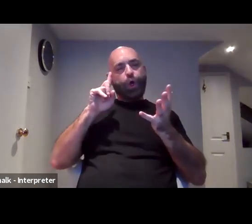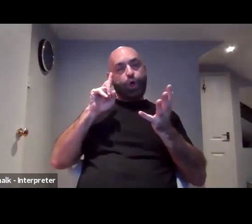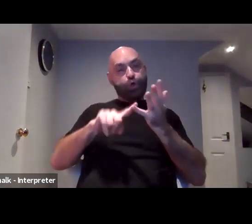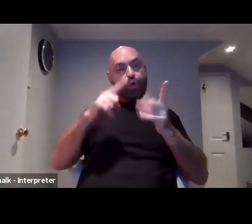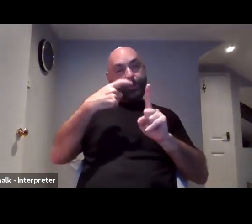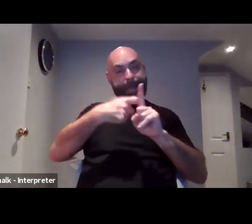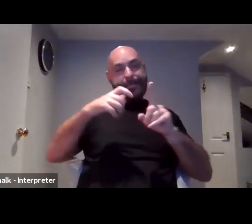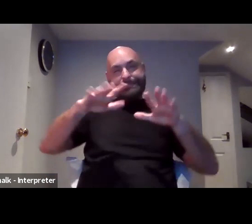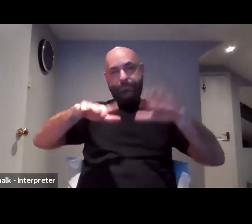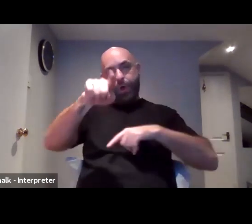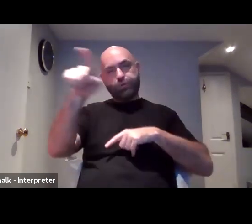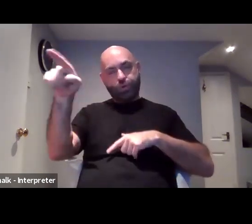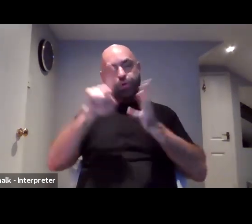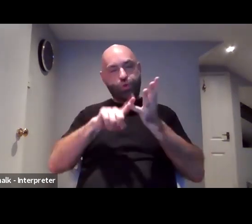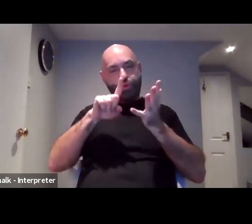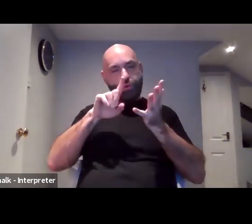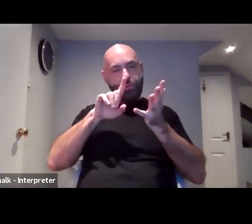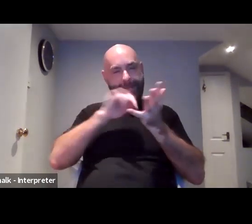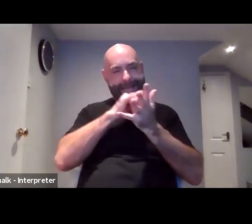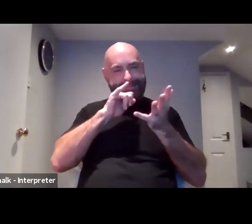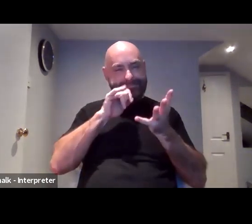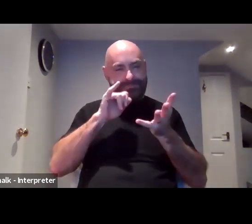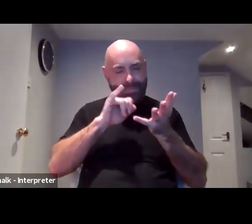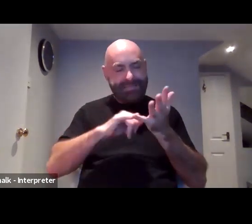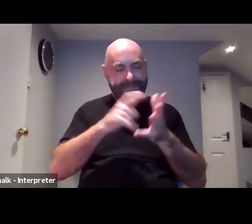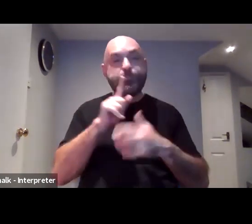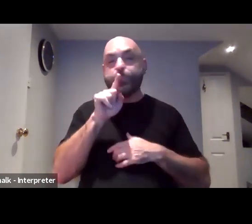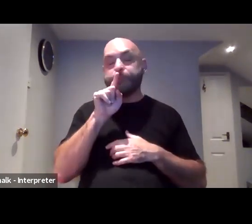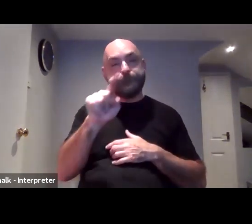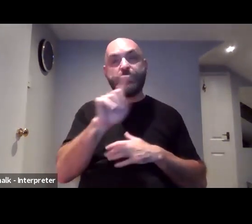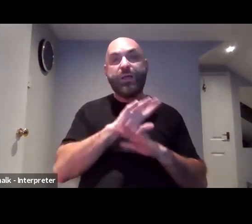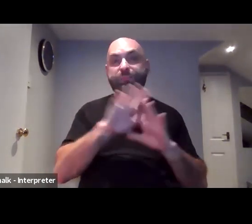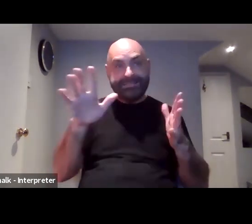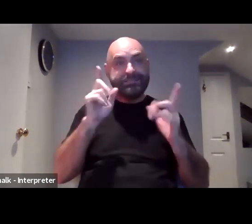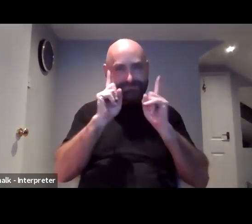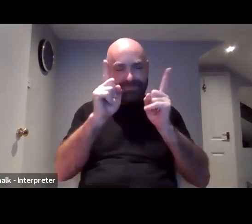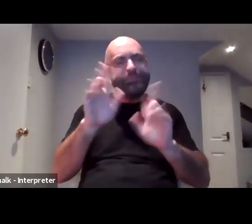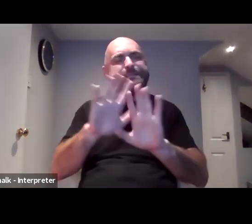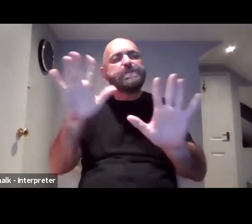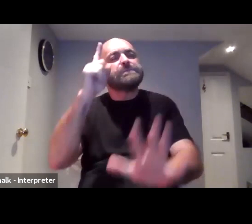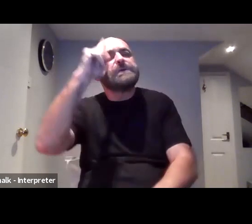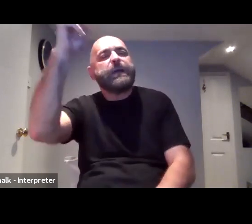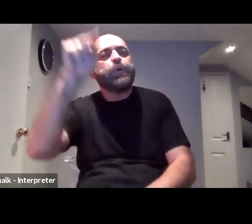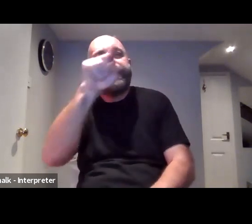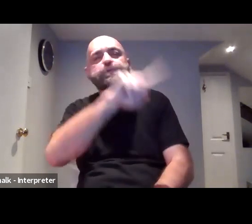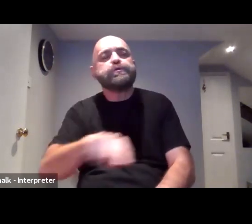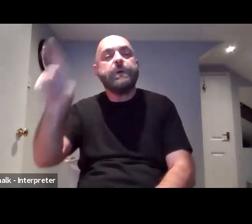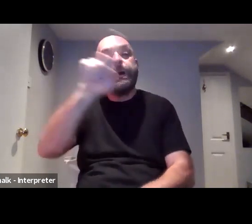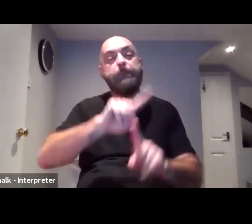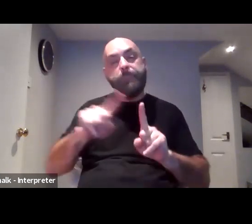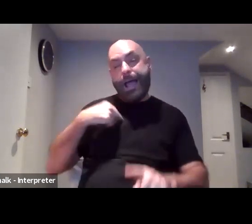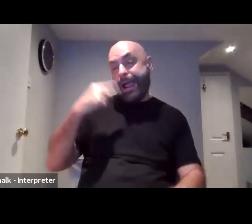Germany. So this is not even correlation, let alone causation. It's speculation, but I'm